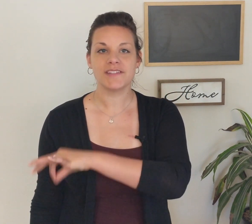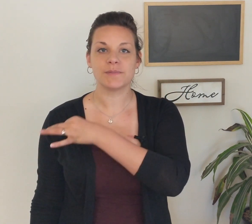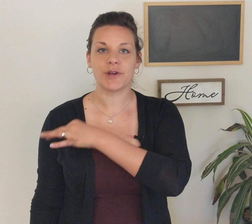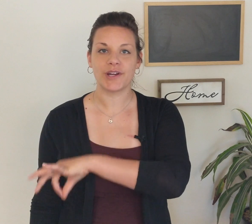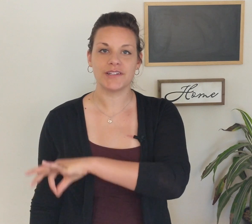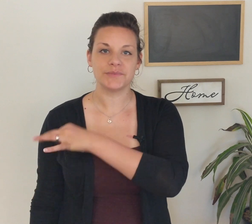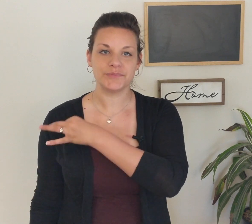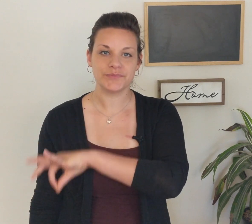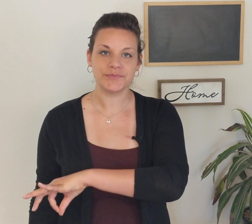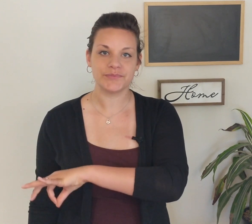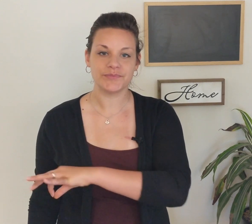Pittsburgh.